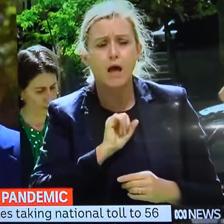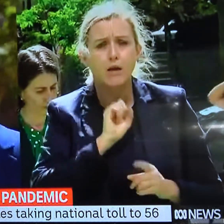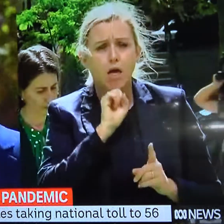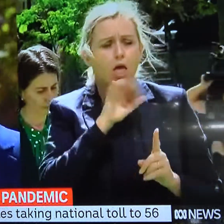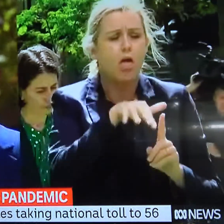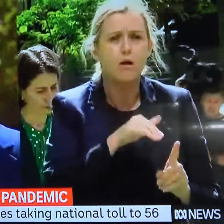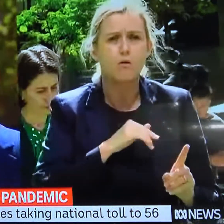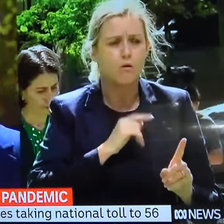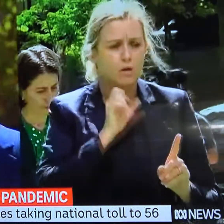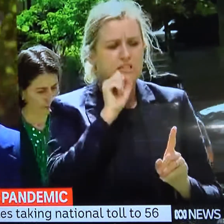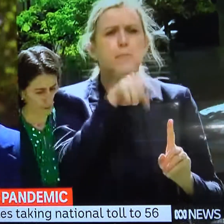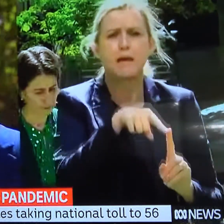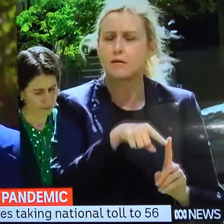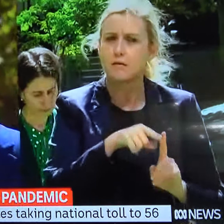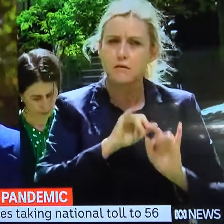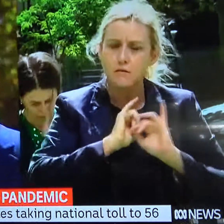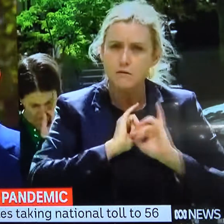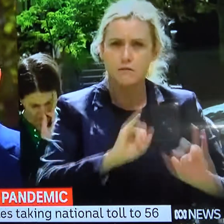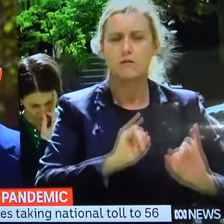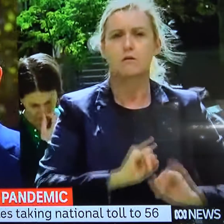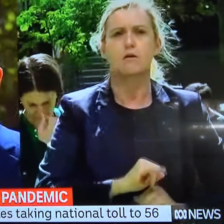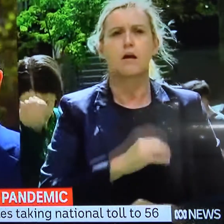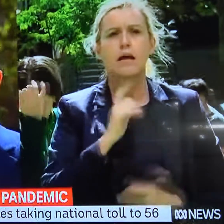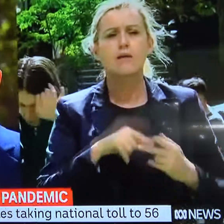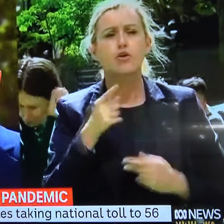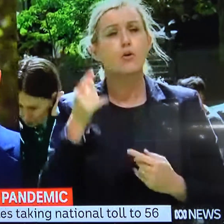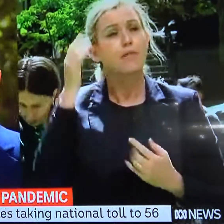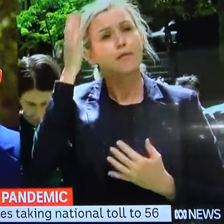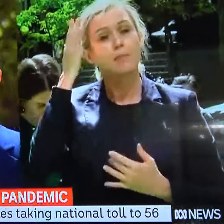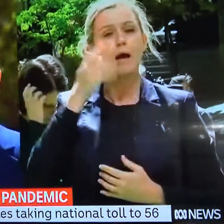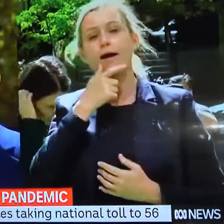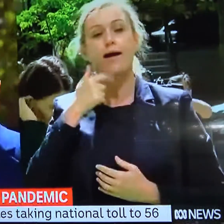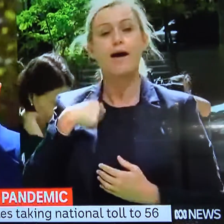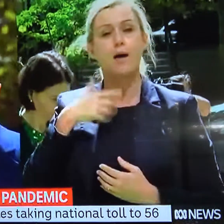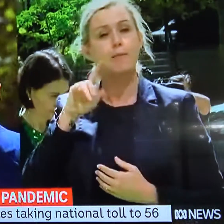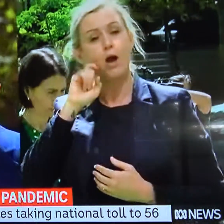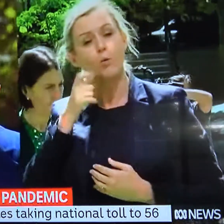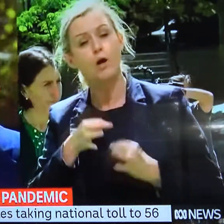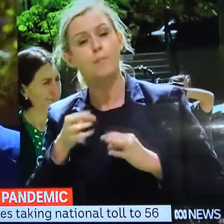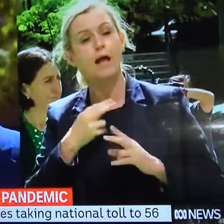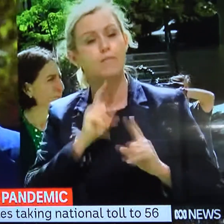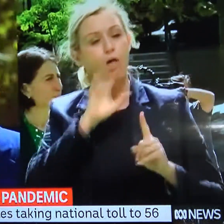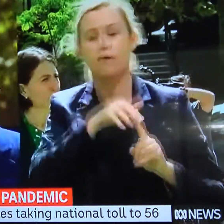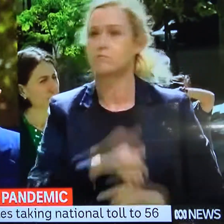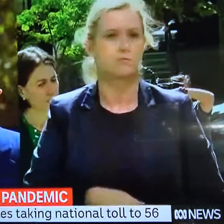completely unacceptable. And I just ask those people who even contemplate those issues to rethink it.